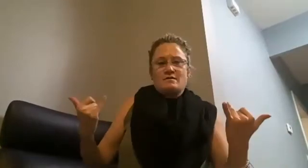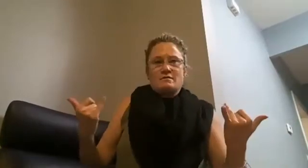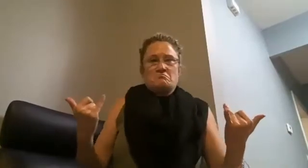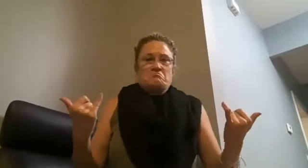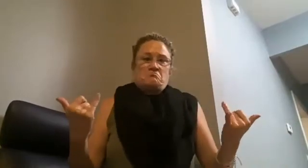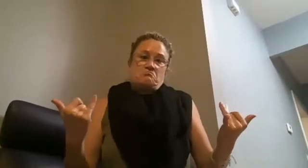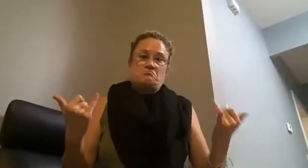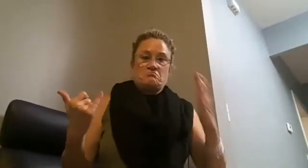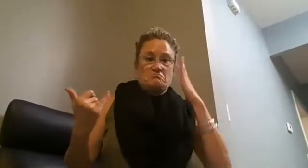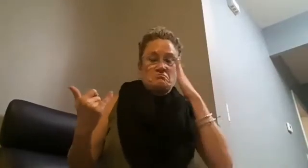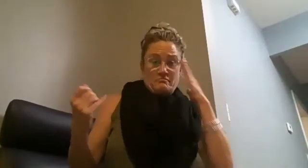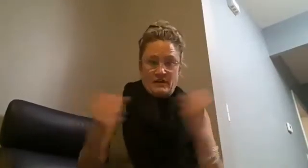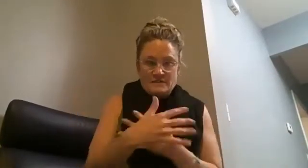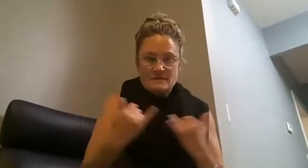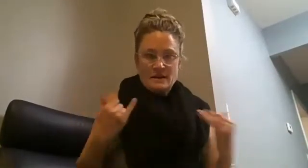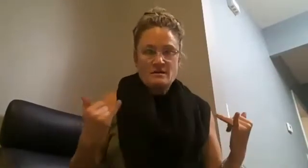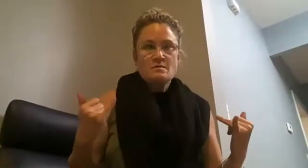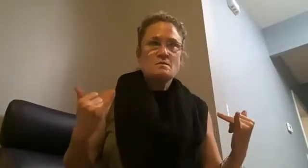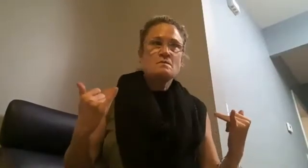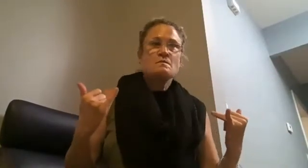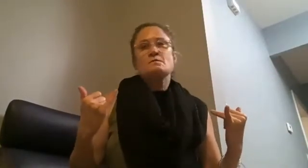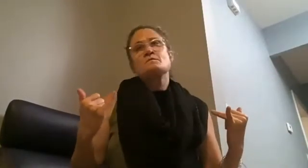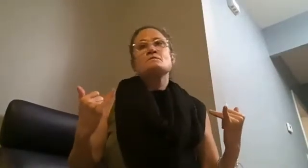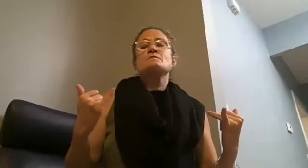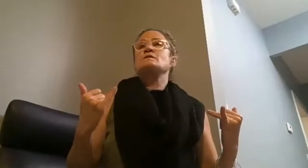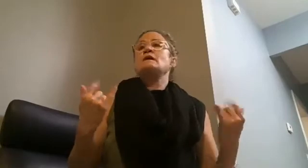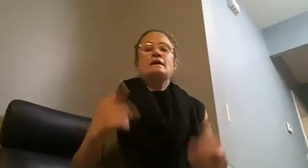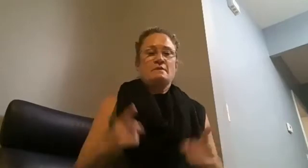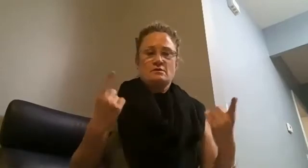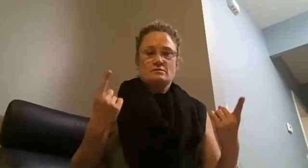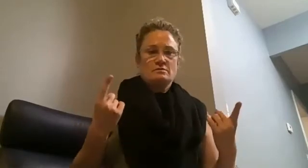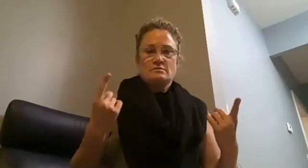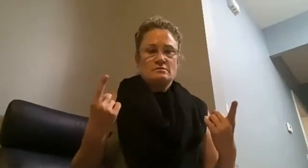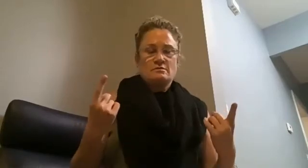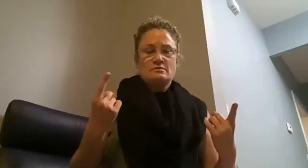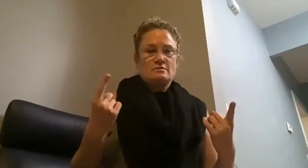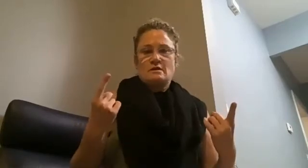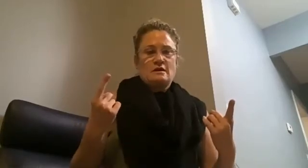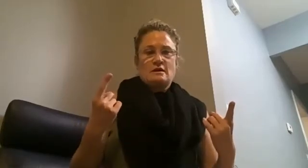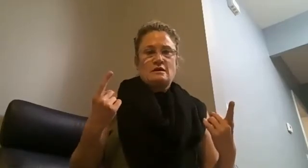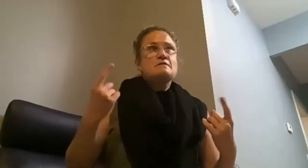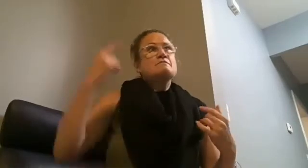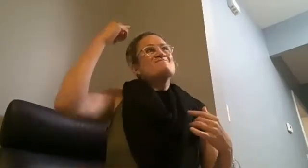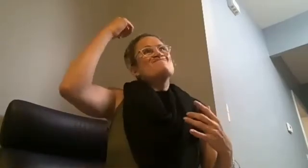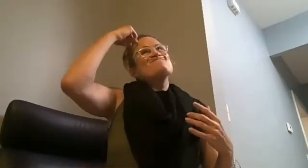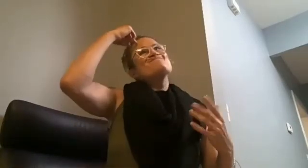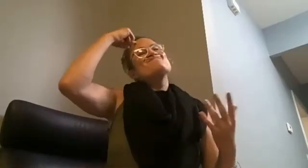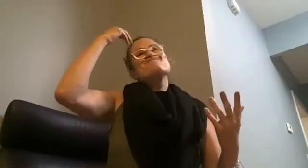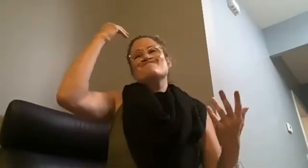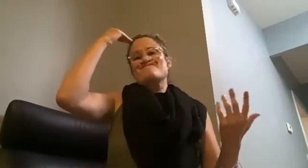thing that frightens me today is not long ago, I found myself in this like kind of mentally unguarded position. And during that period